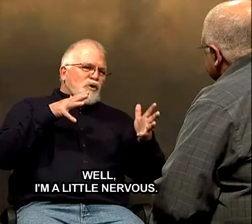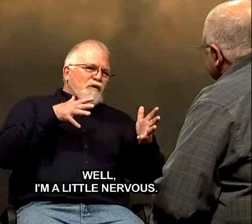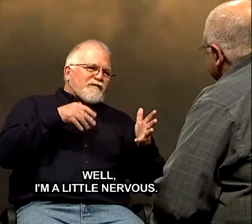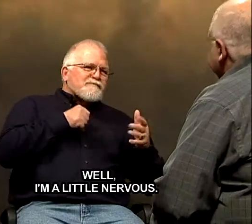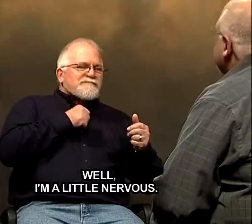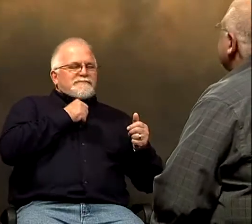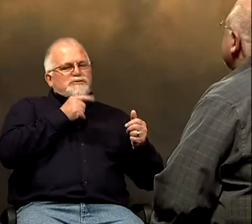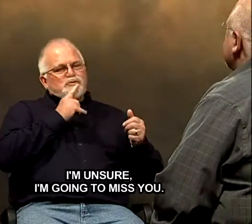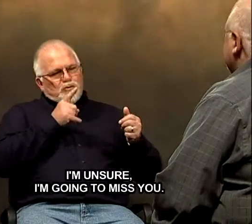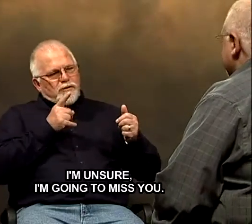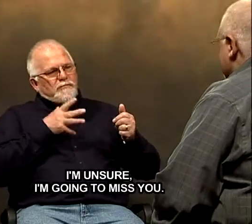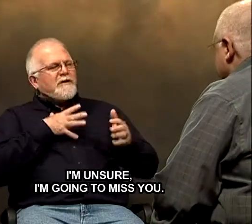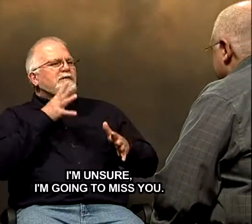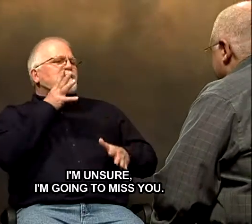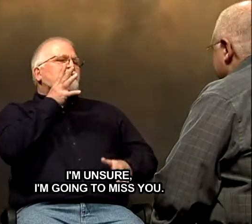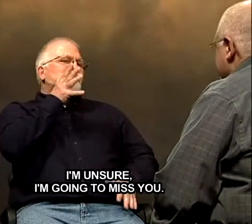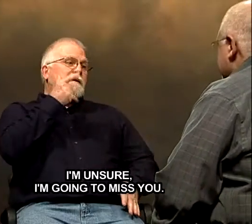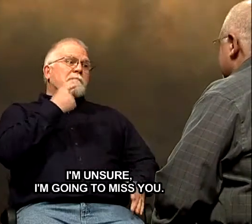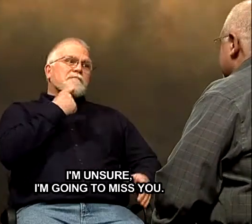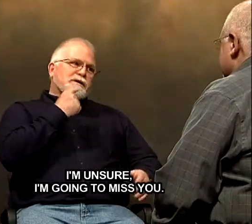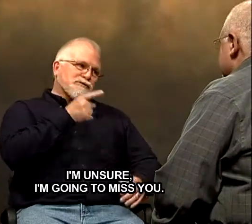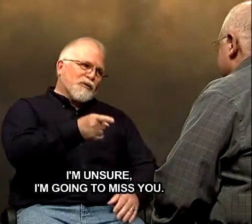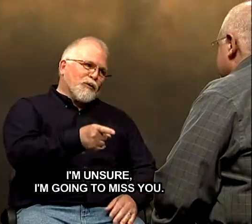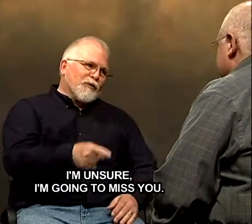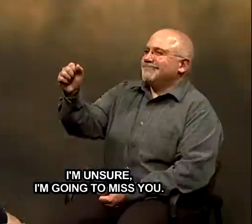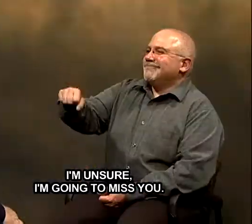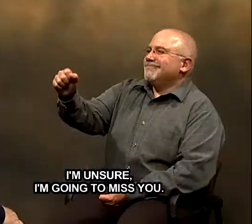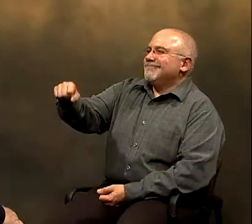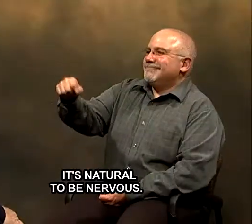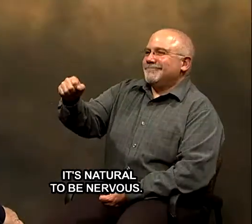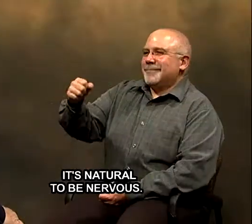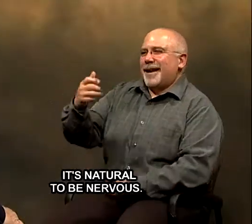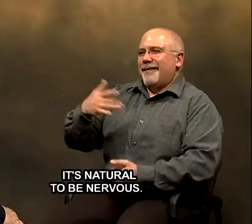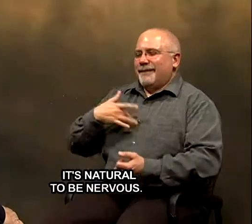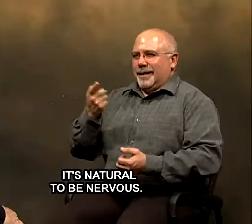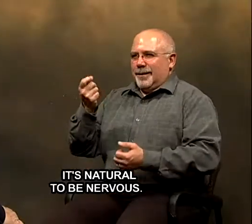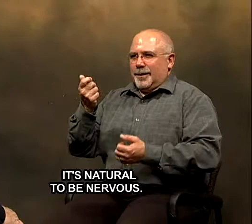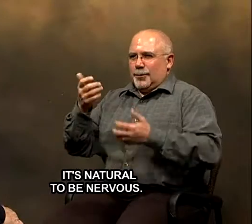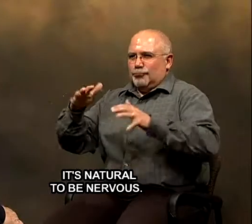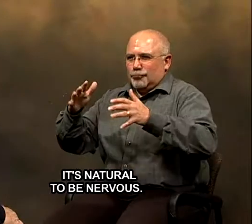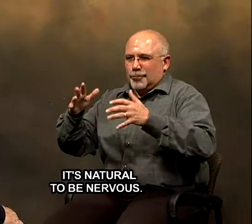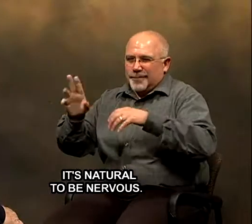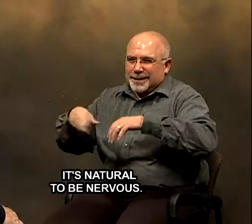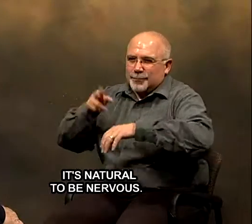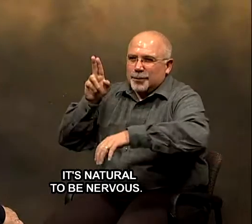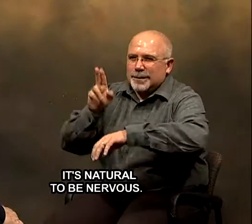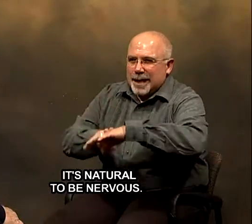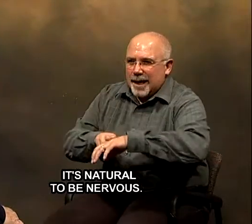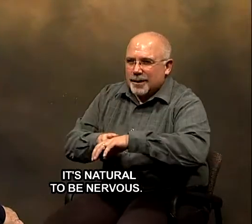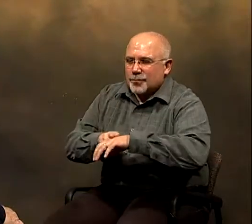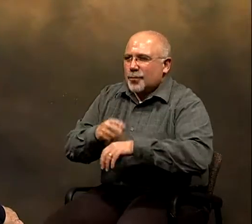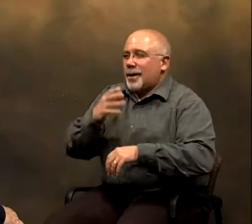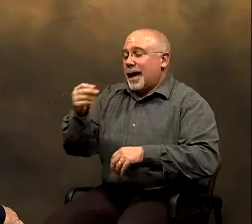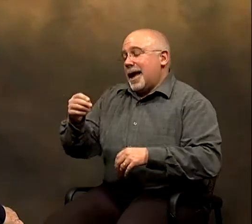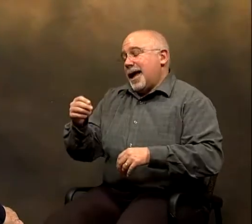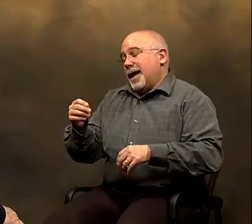I'm a little nervous. I'm unsure. I'm going to miss you. It's natural to be nervous.